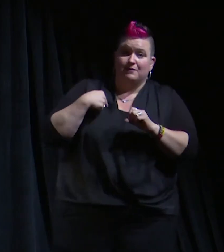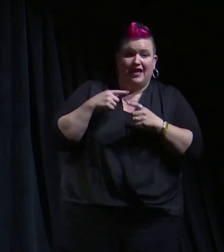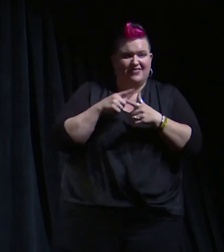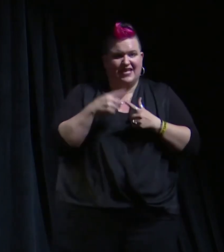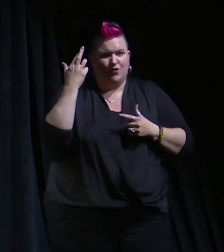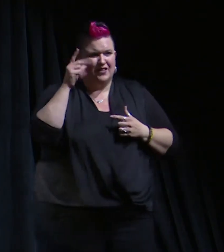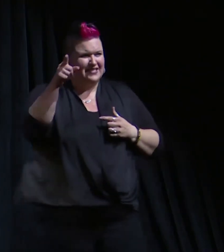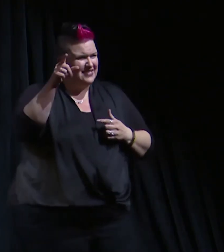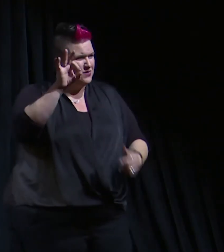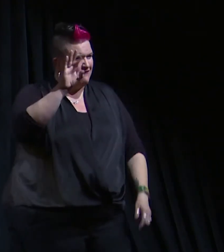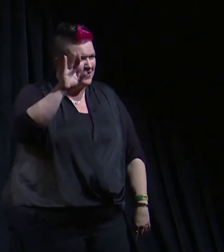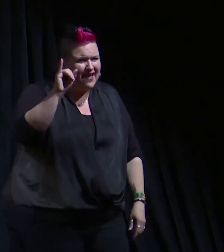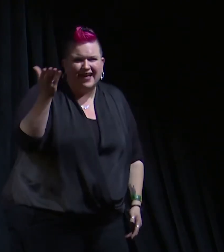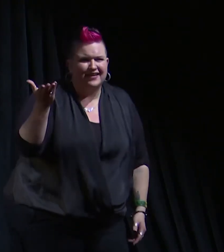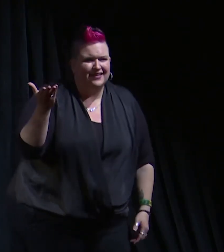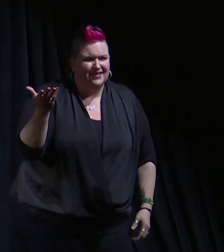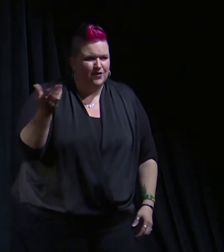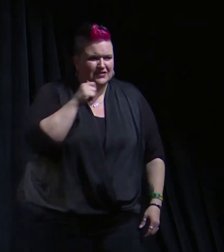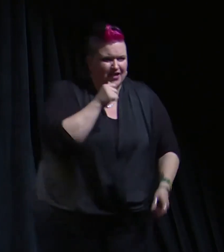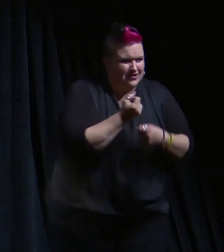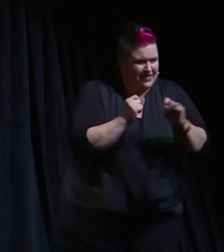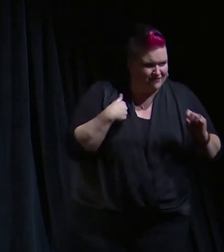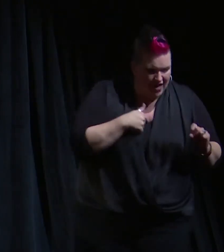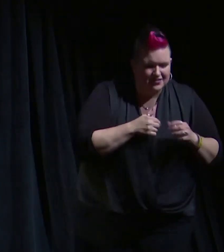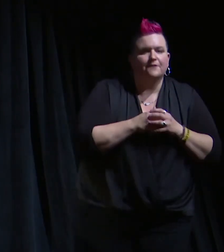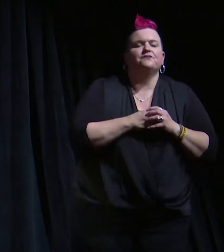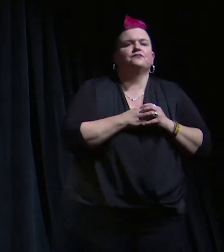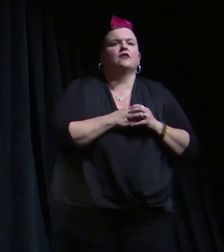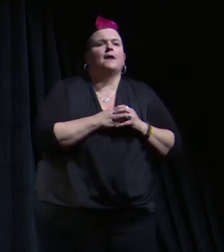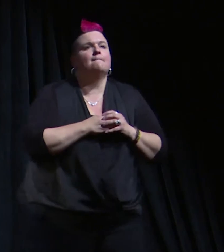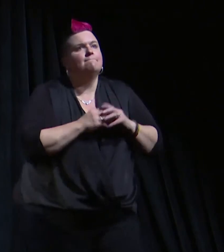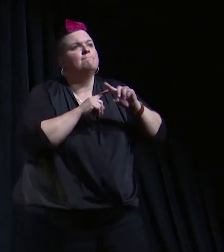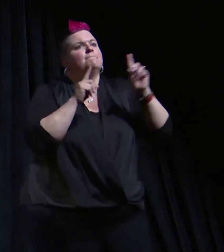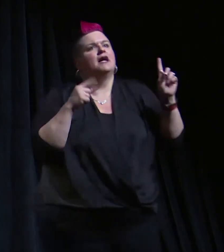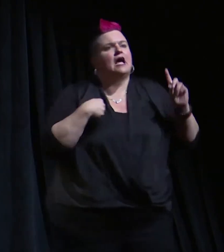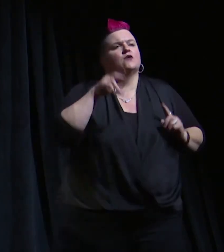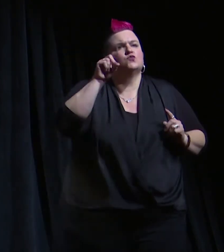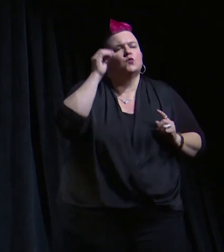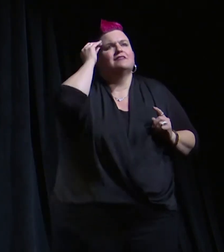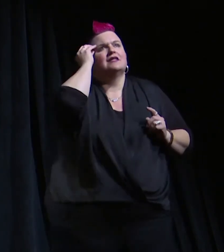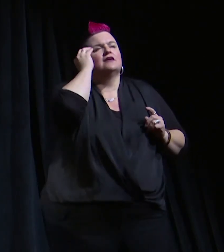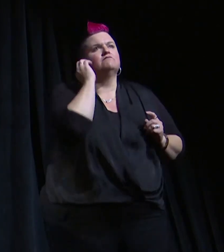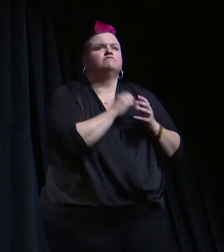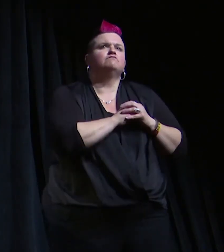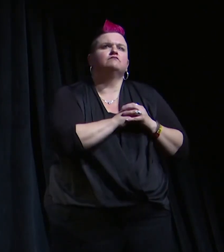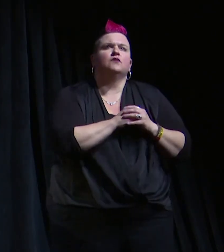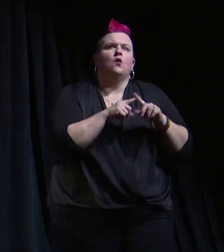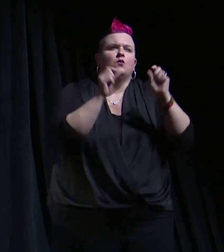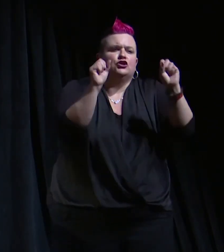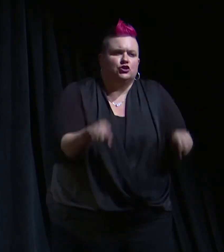FBI. But I do think about what could have